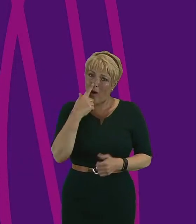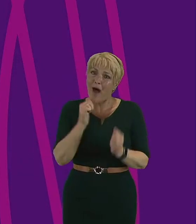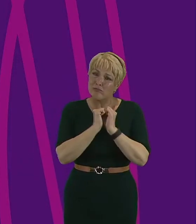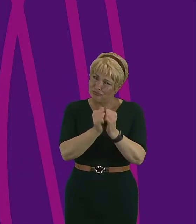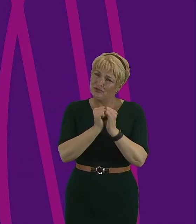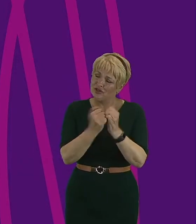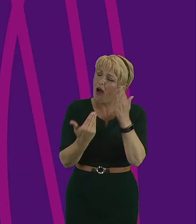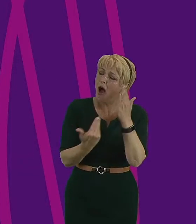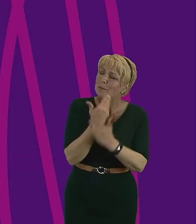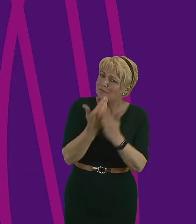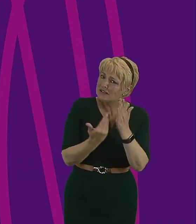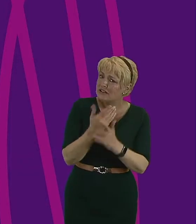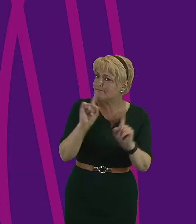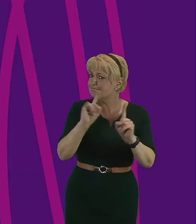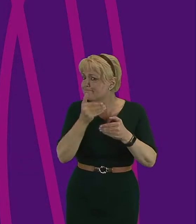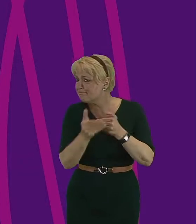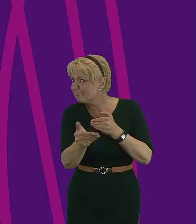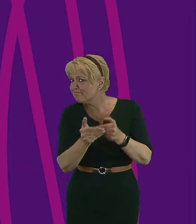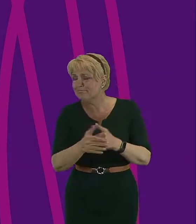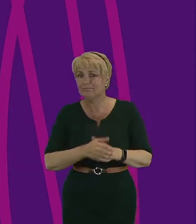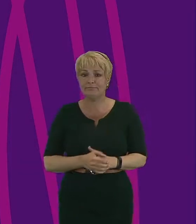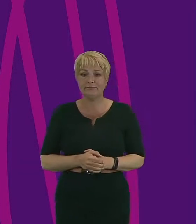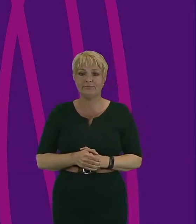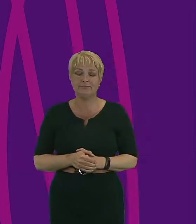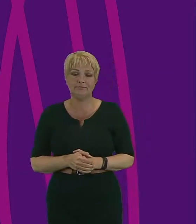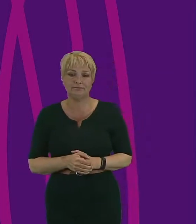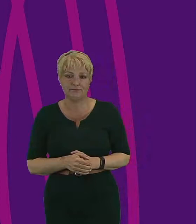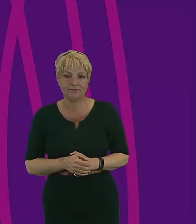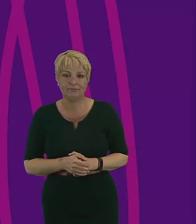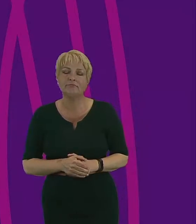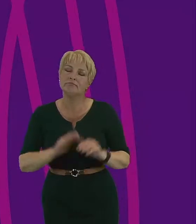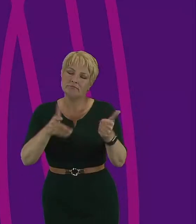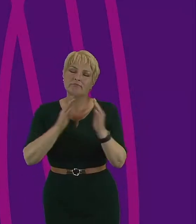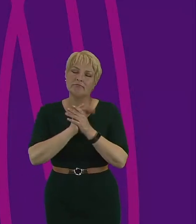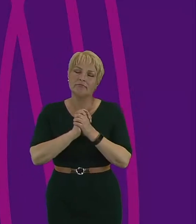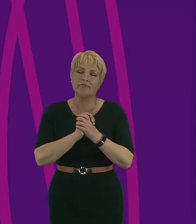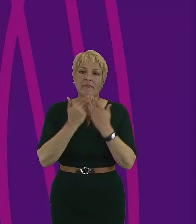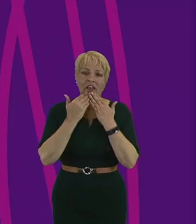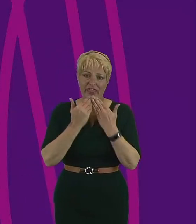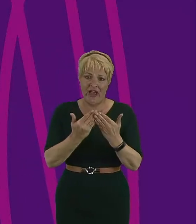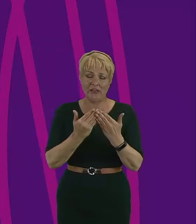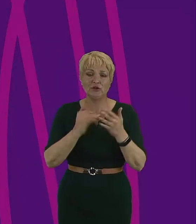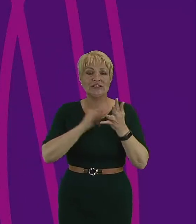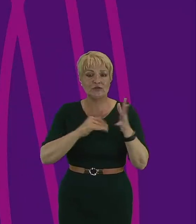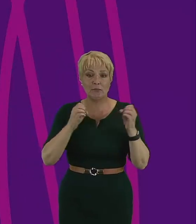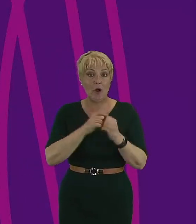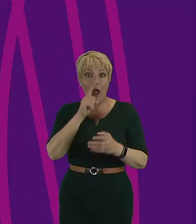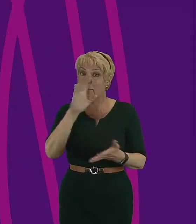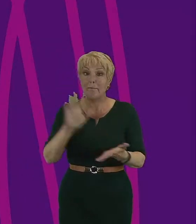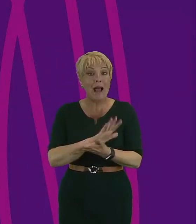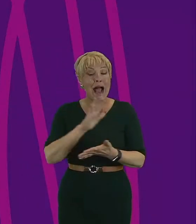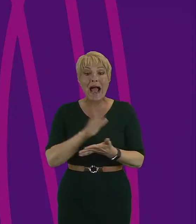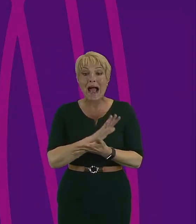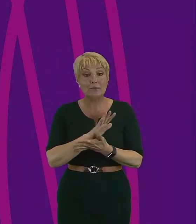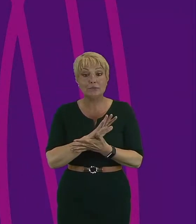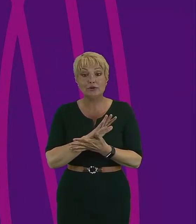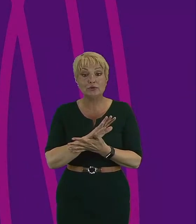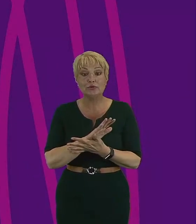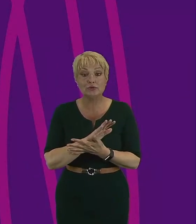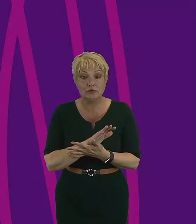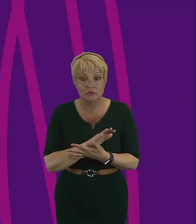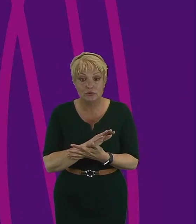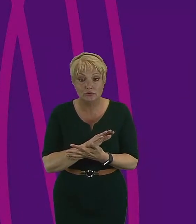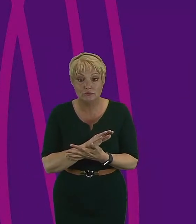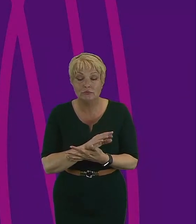update from the Cabinet Secretary. Cabinet Secretary Michael Ross. I'm grateful to Sarah Boyack for that point. I'm quite happy to take to